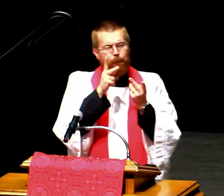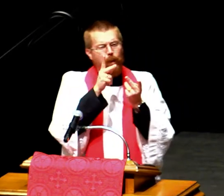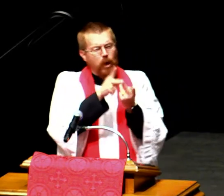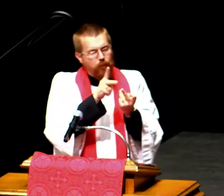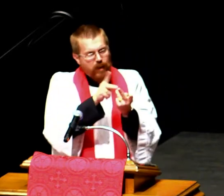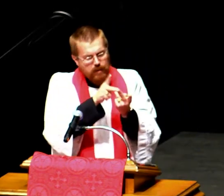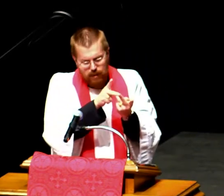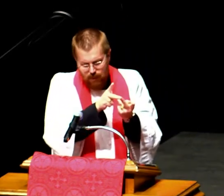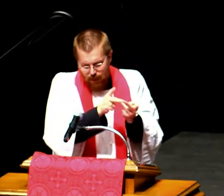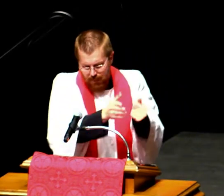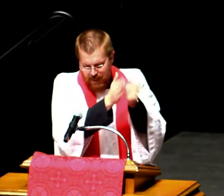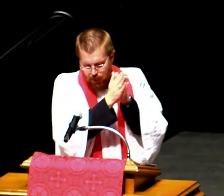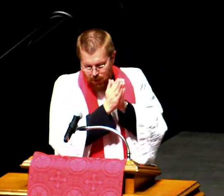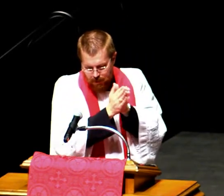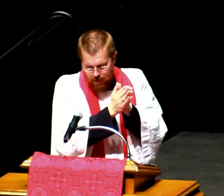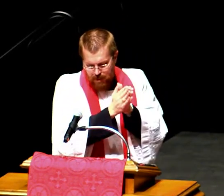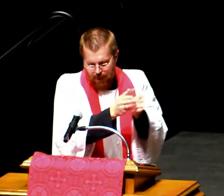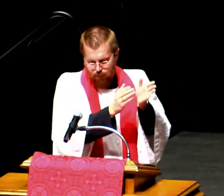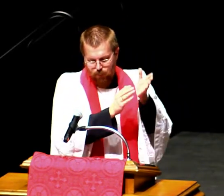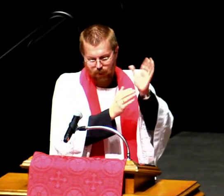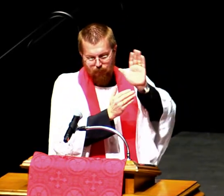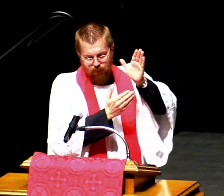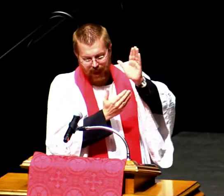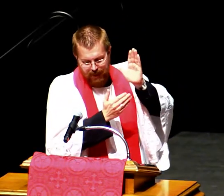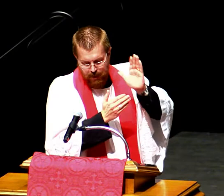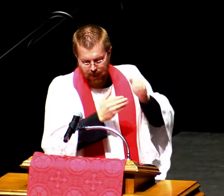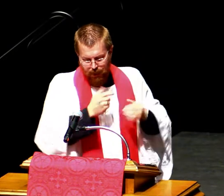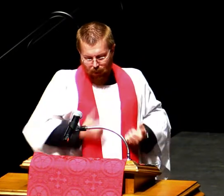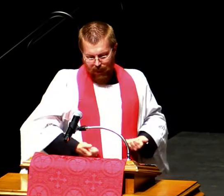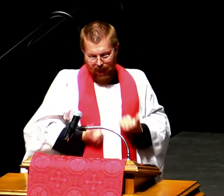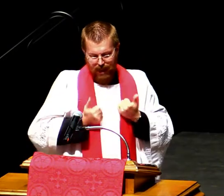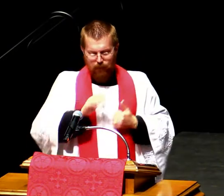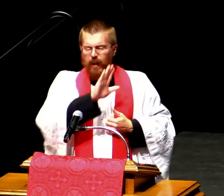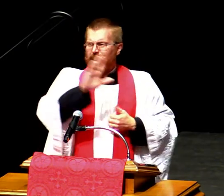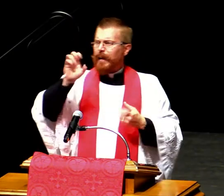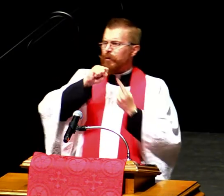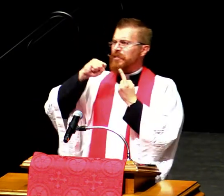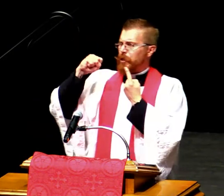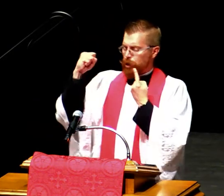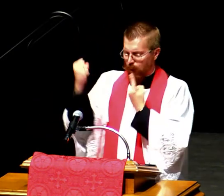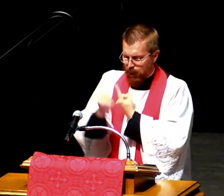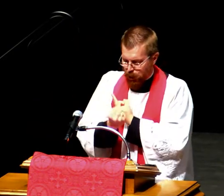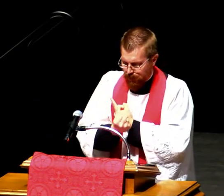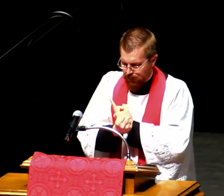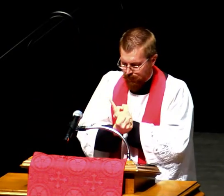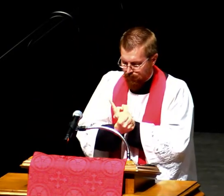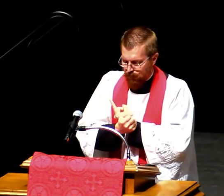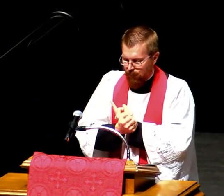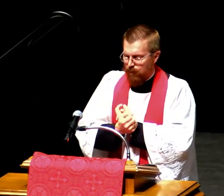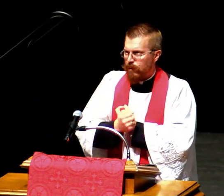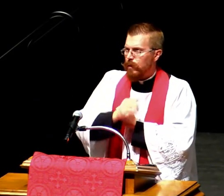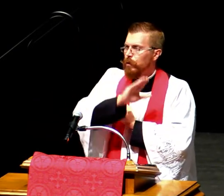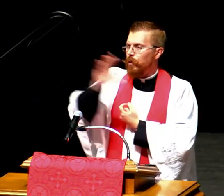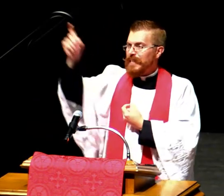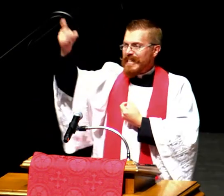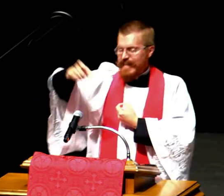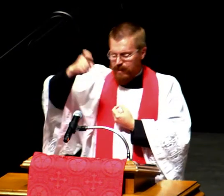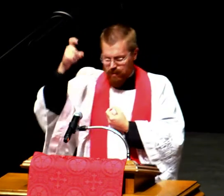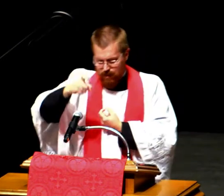Perfect petitions that reflect your life and your situation, your deeds